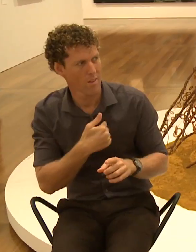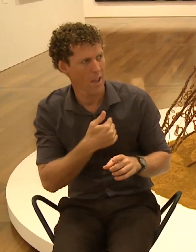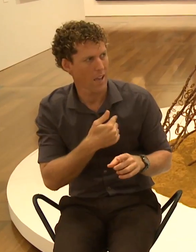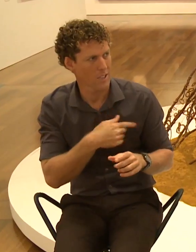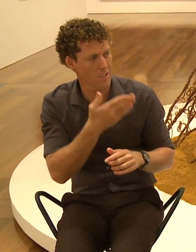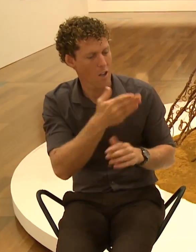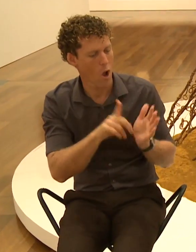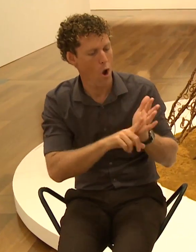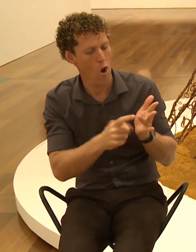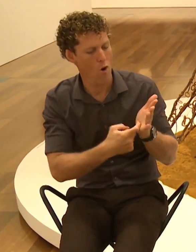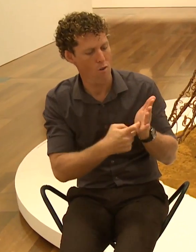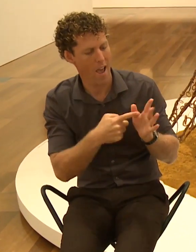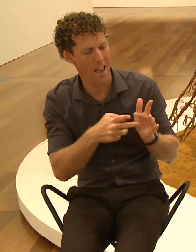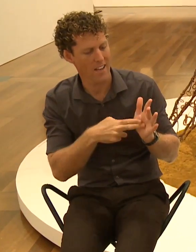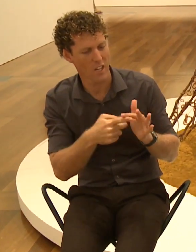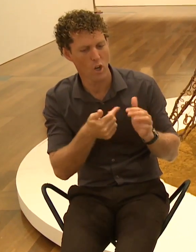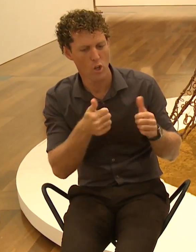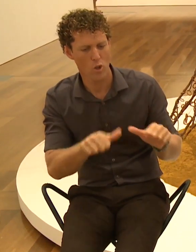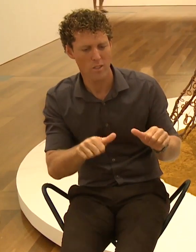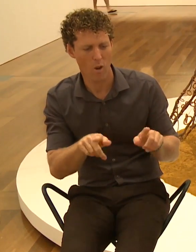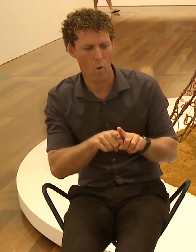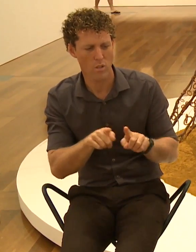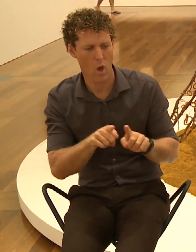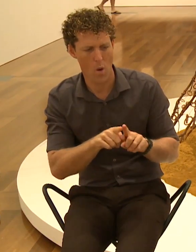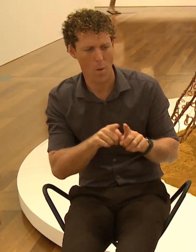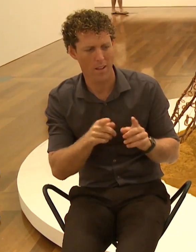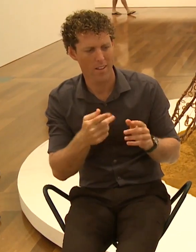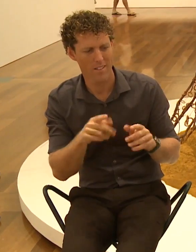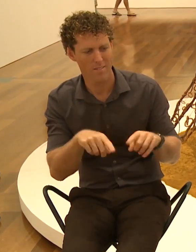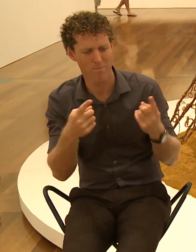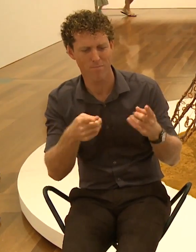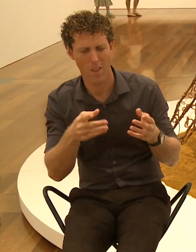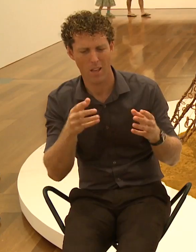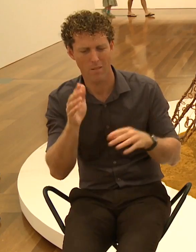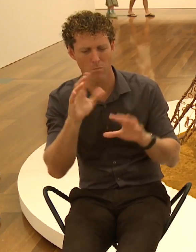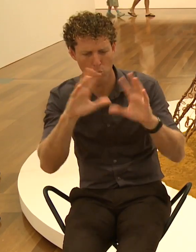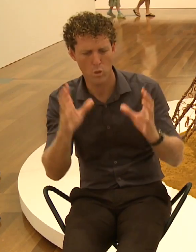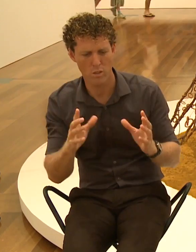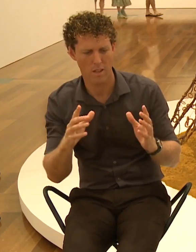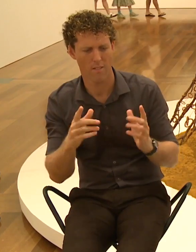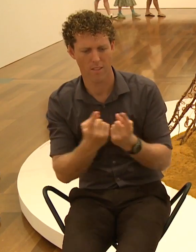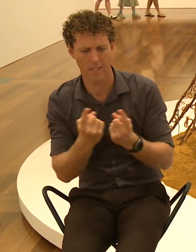she's using discarded materials as well. So